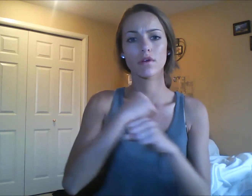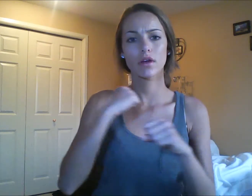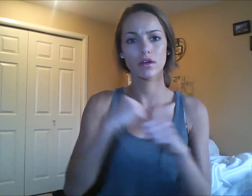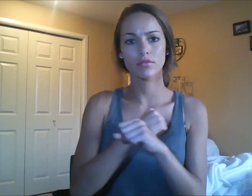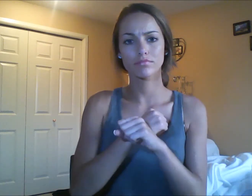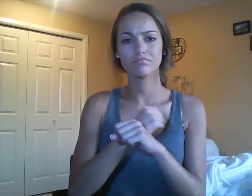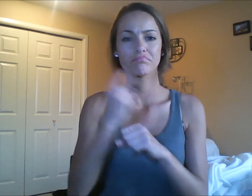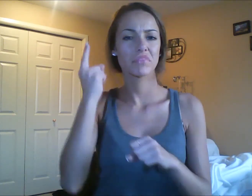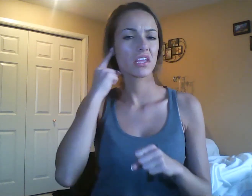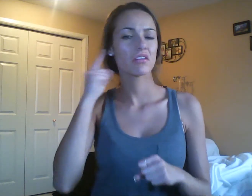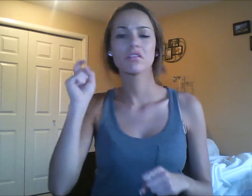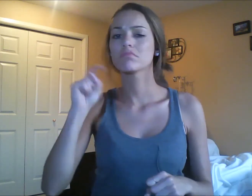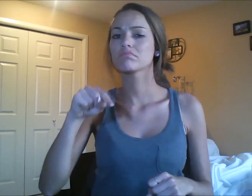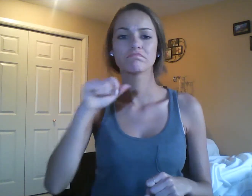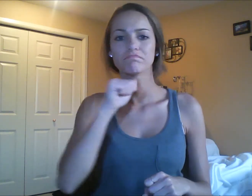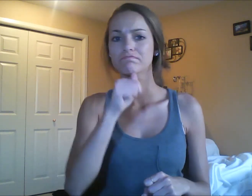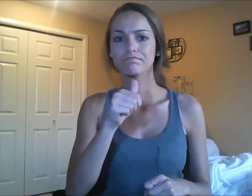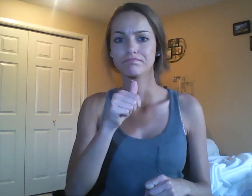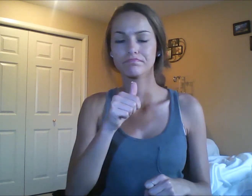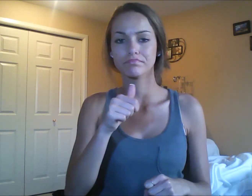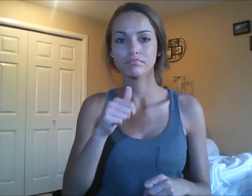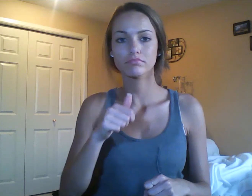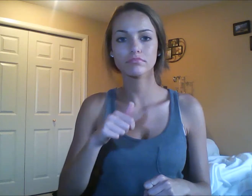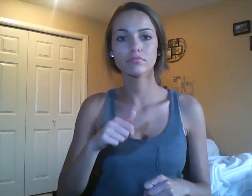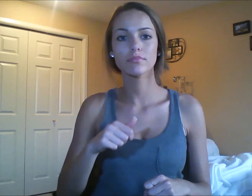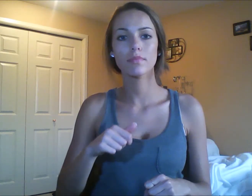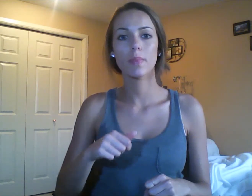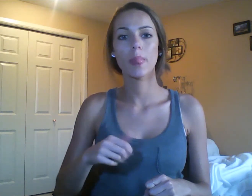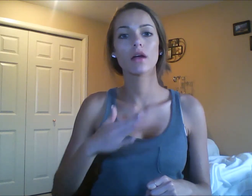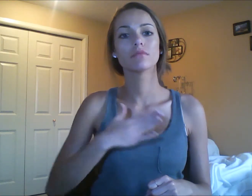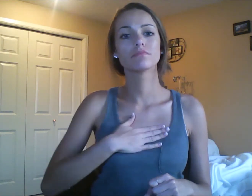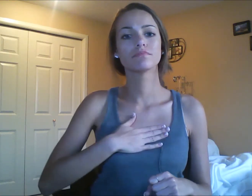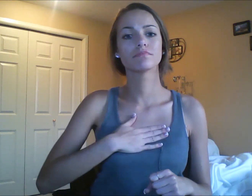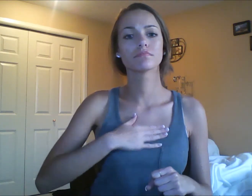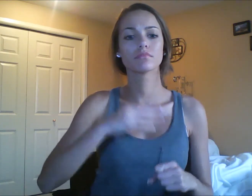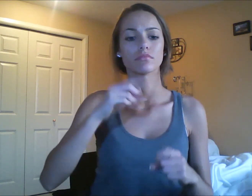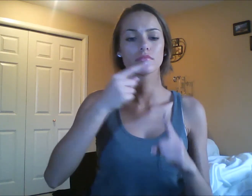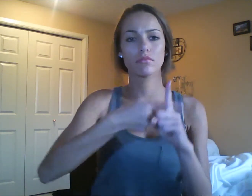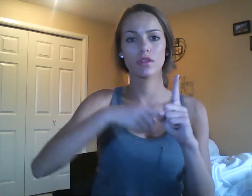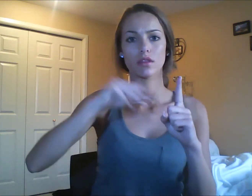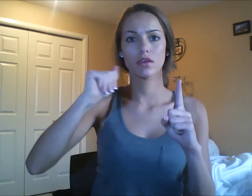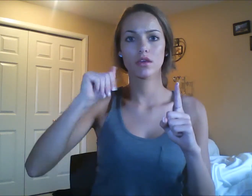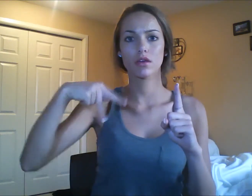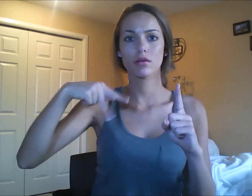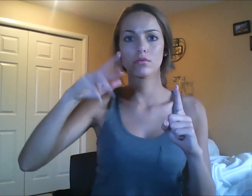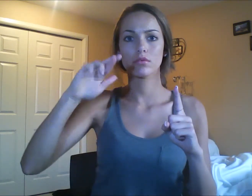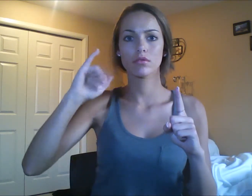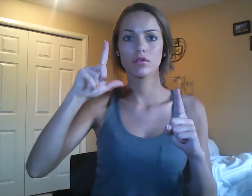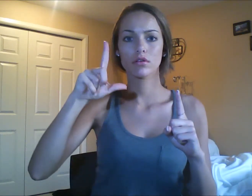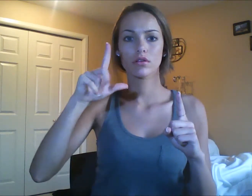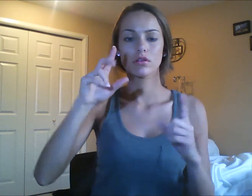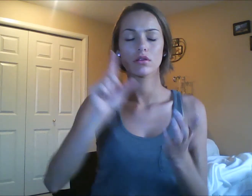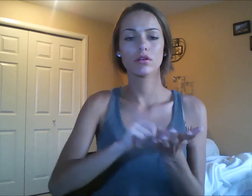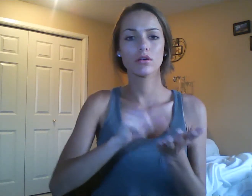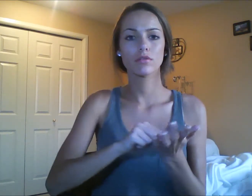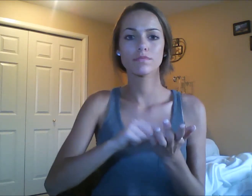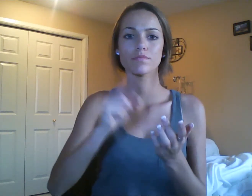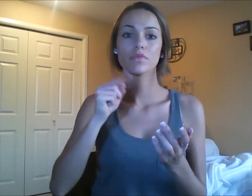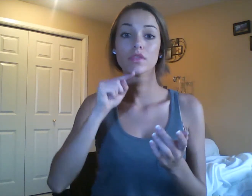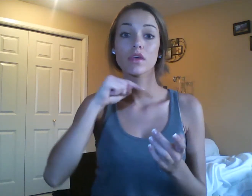hearing is enough to keep them from joining. My April article was about a deaf pride parade in Washington,